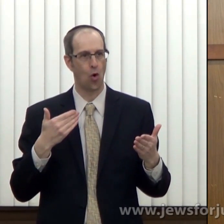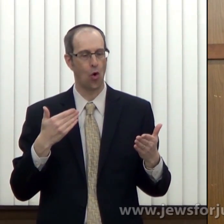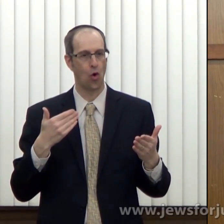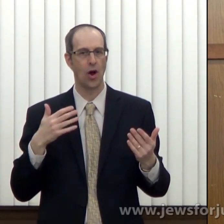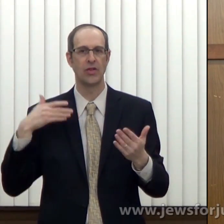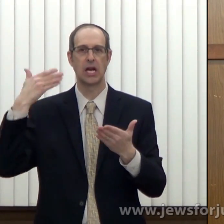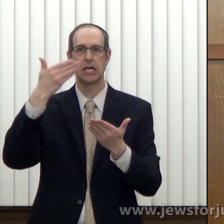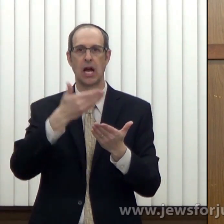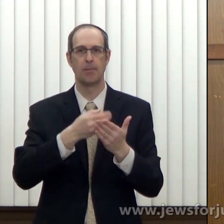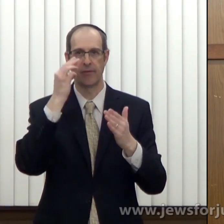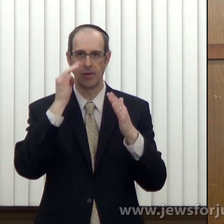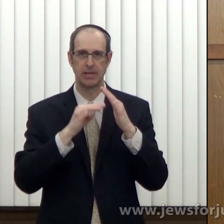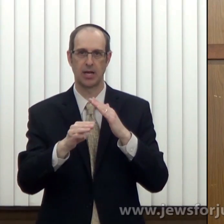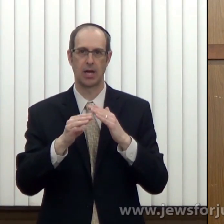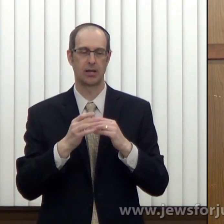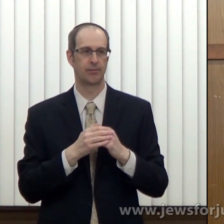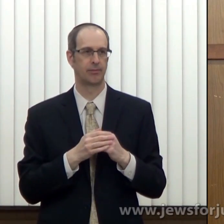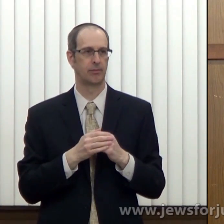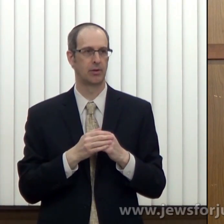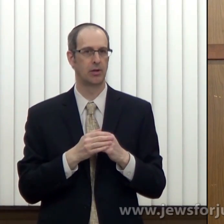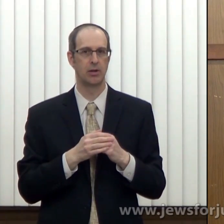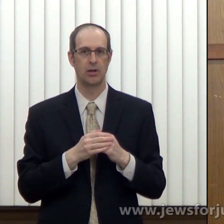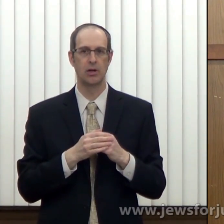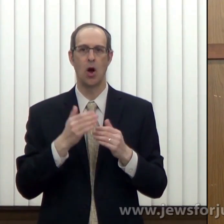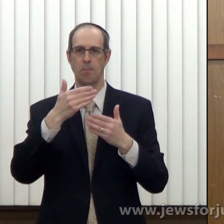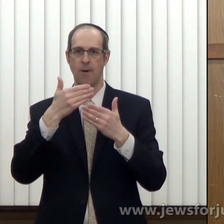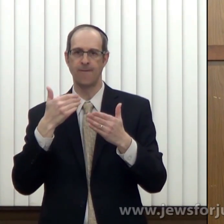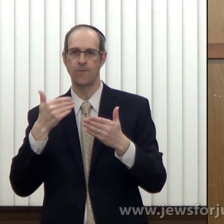coming of the Messiah,